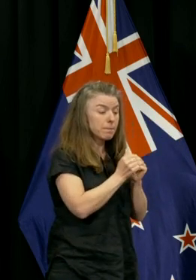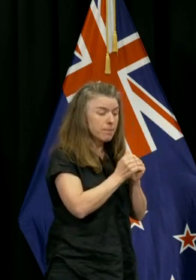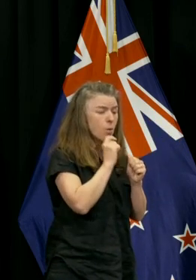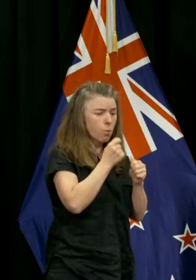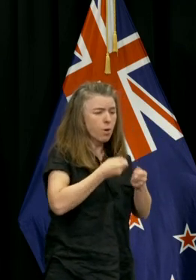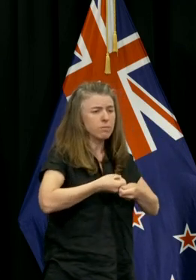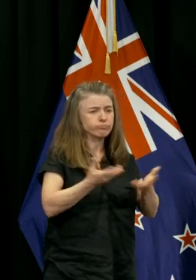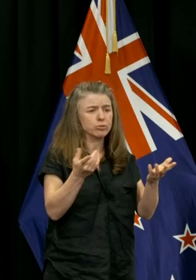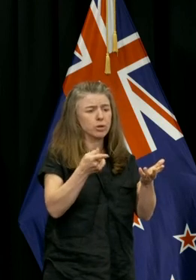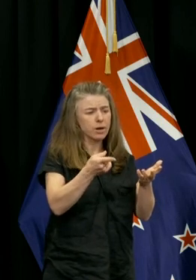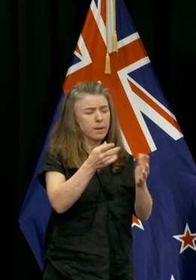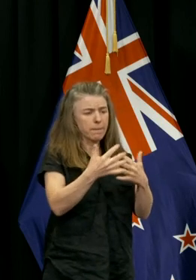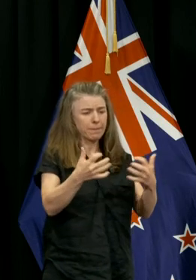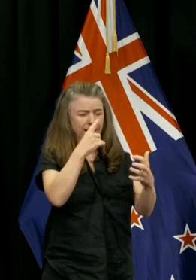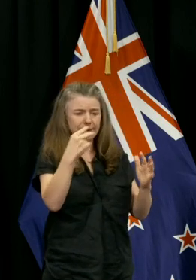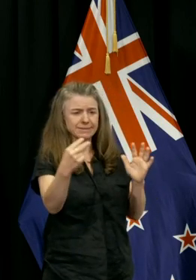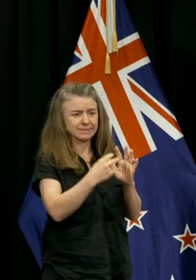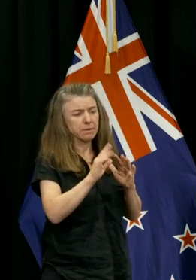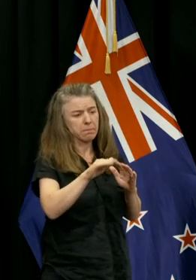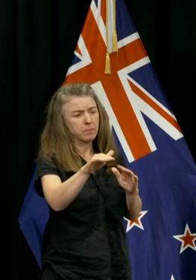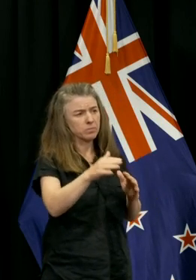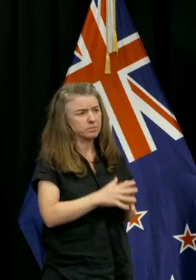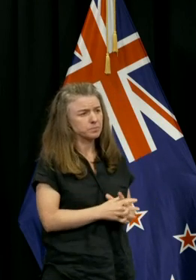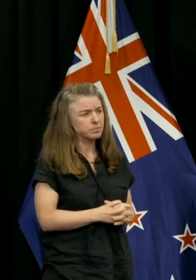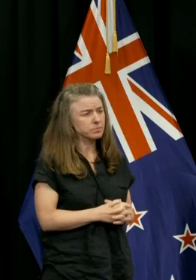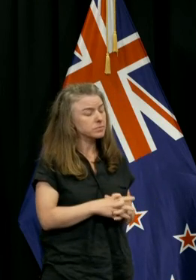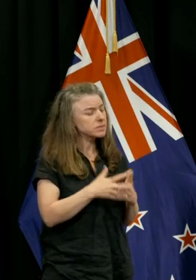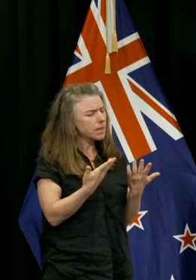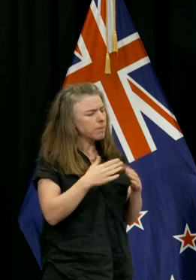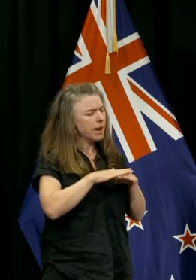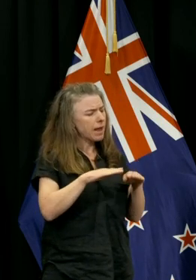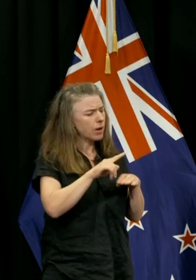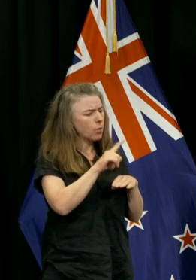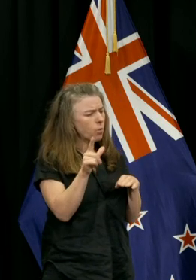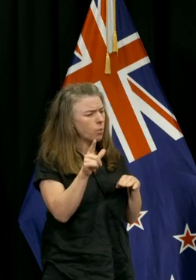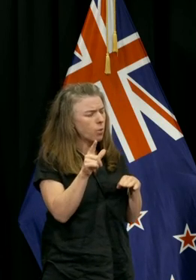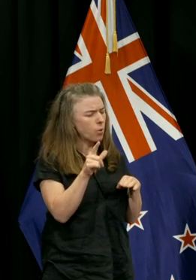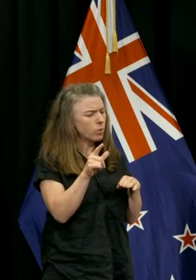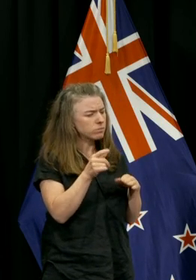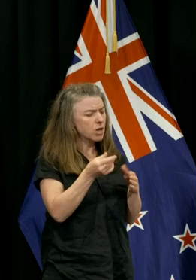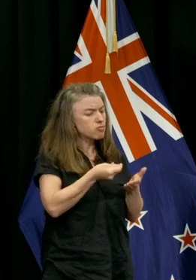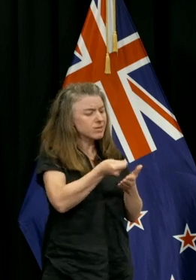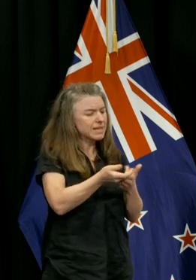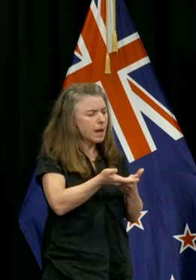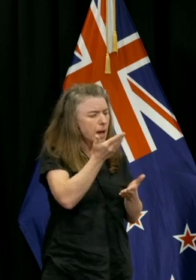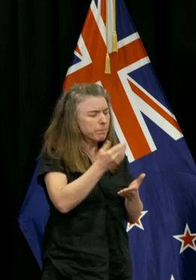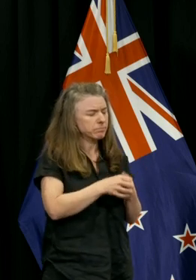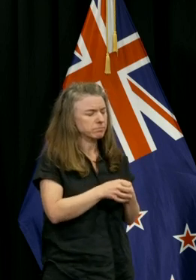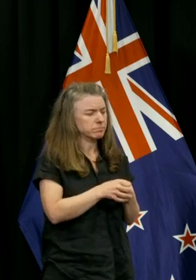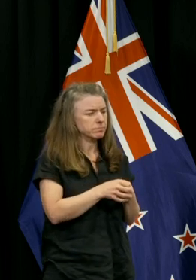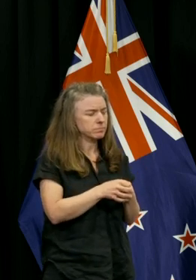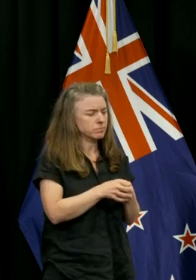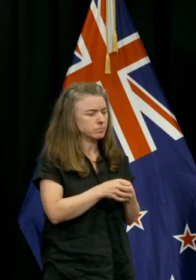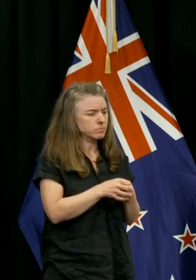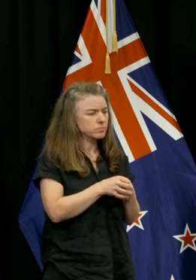well. We've been told of landlords who have been hiking rents, issuing eviction notices and telling people that they'll be kicked out as soon as the